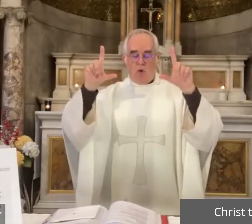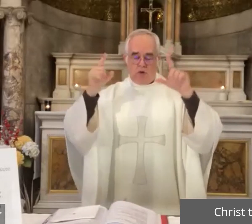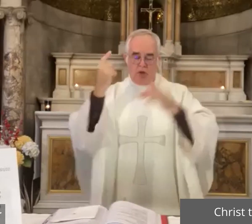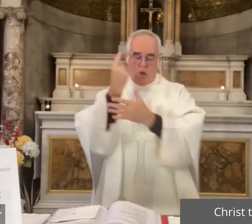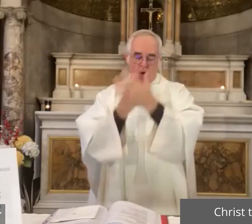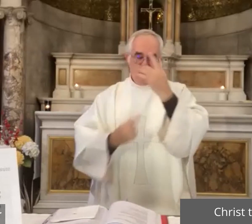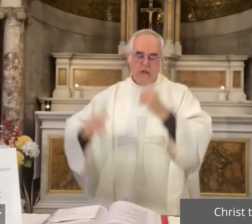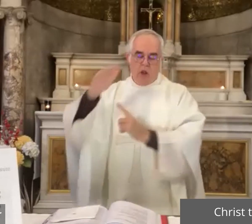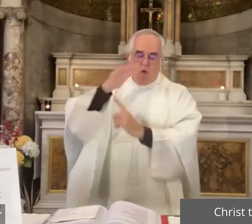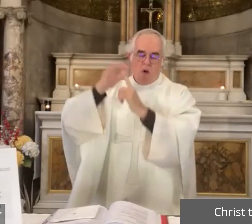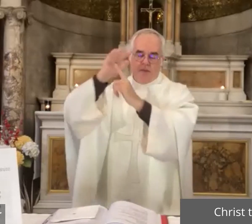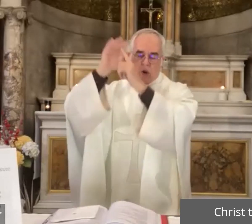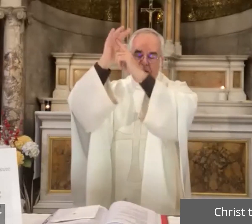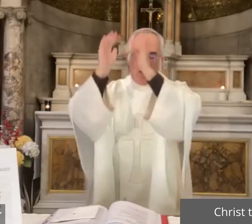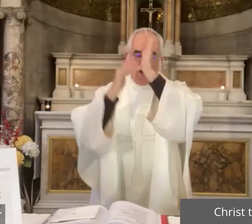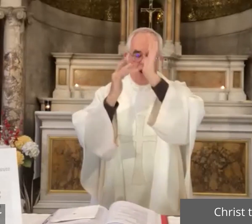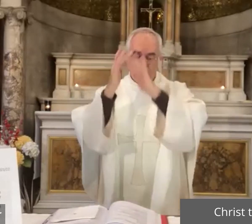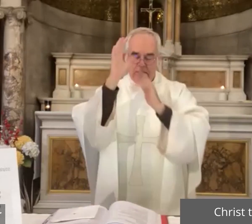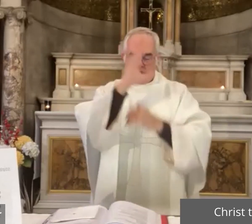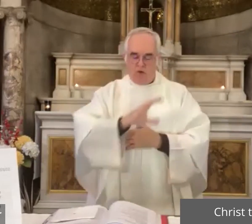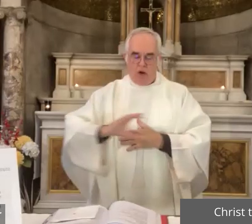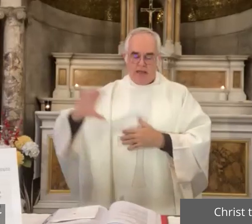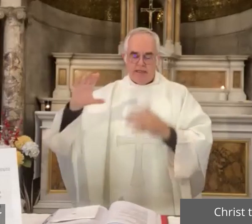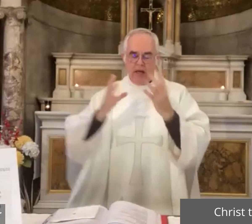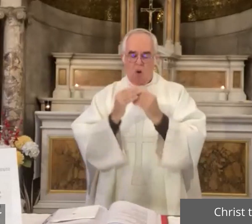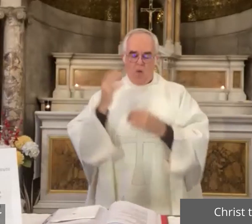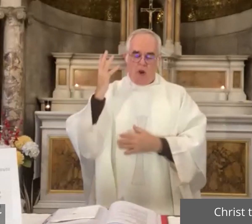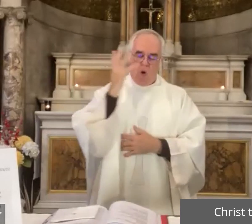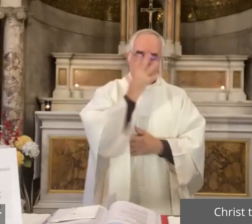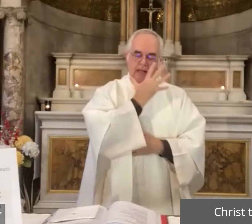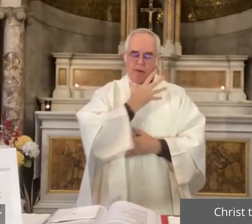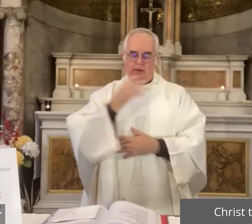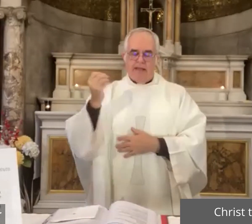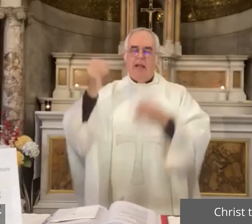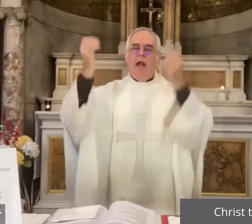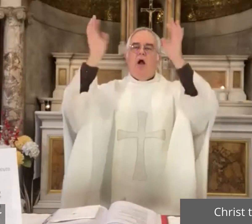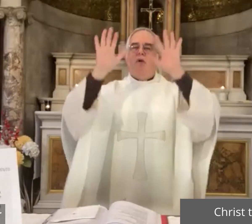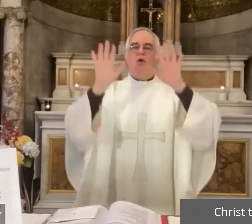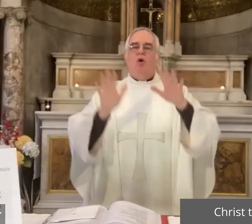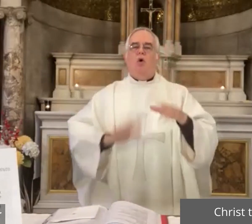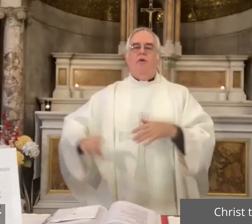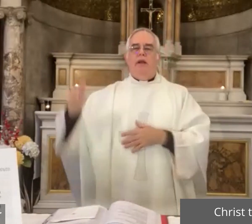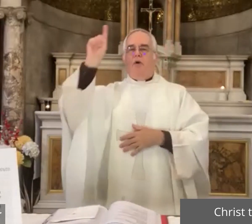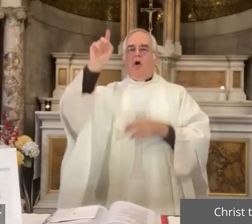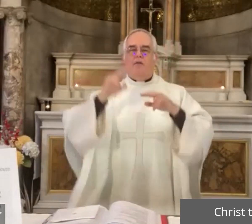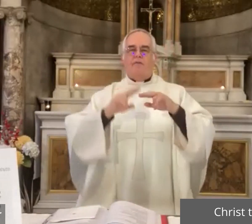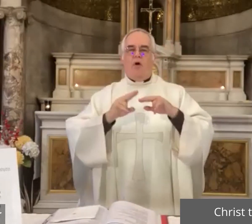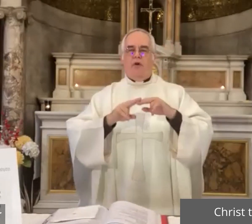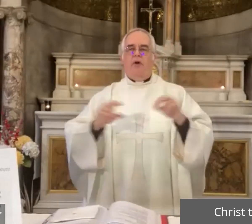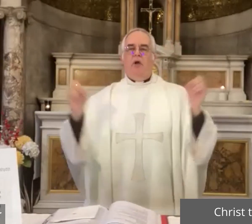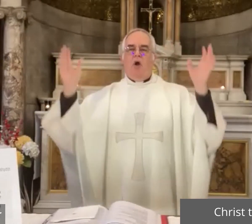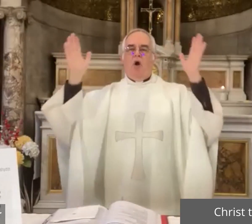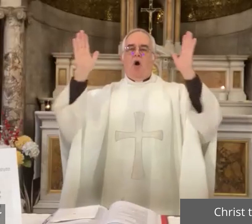are the Lord, you alone are the Most High, Jesus Christ, with the Holy Spirit, and the glory of God